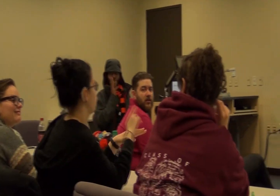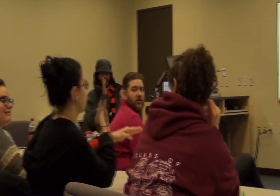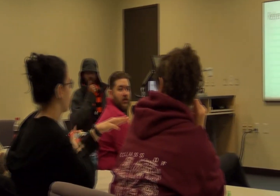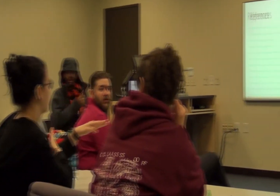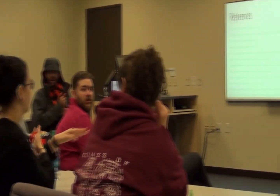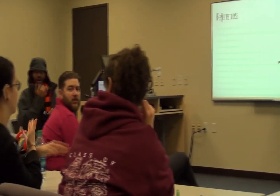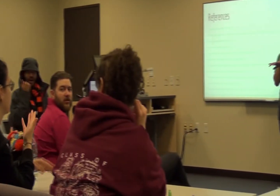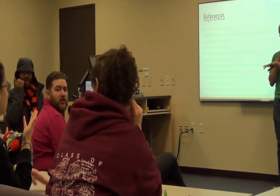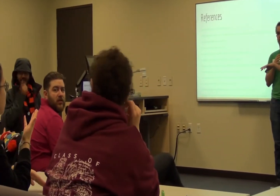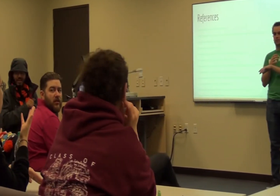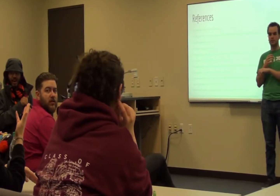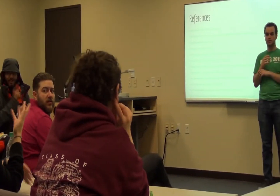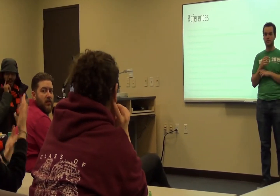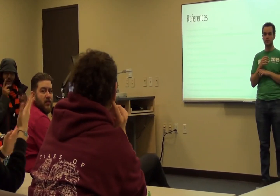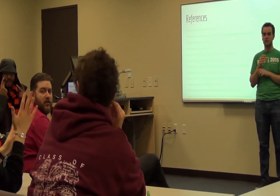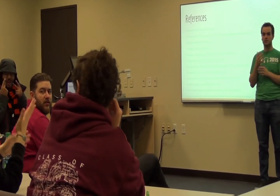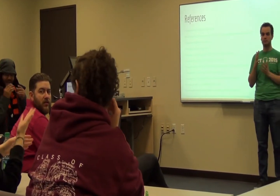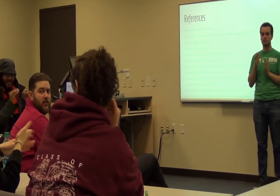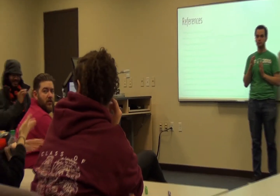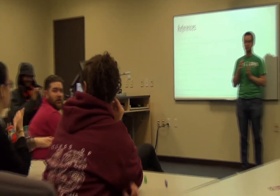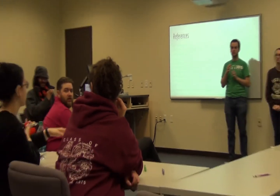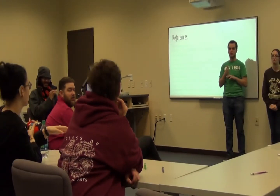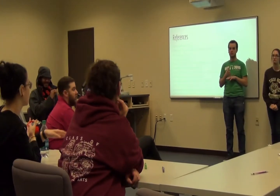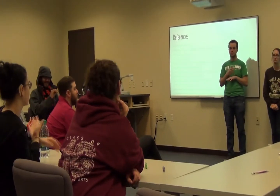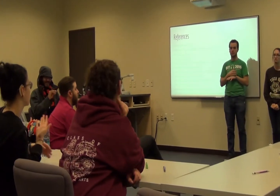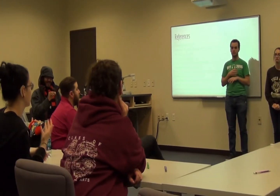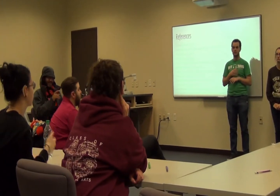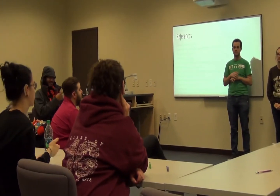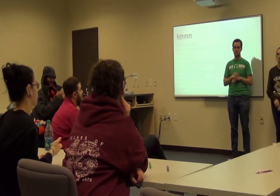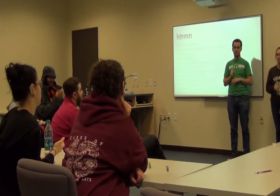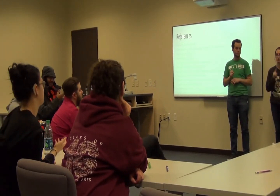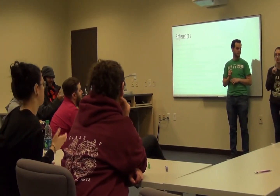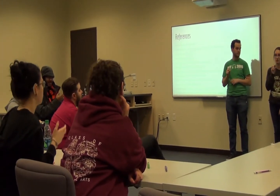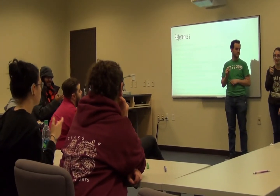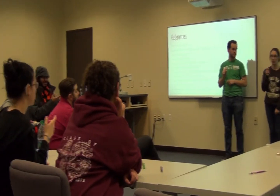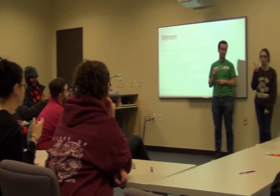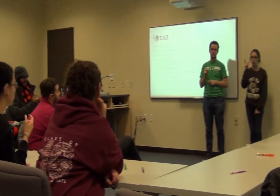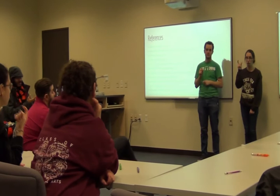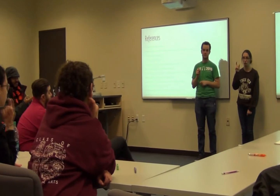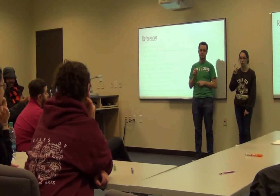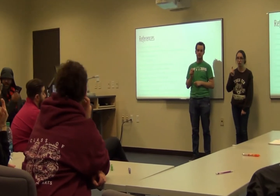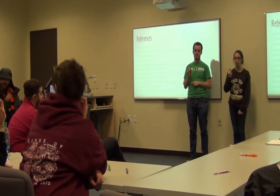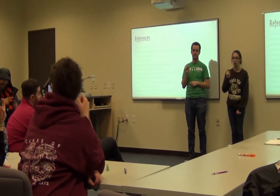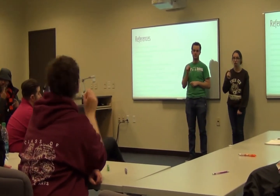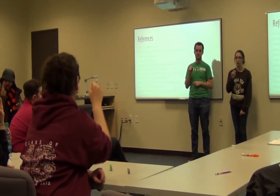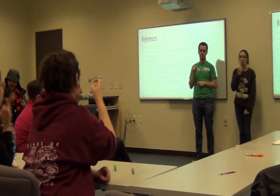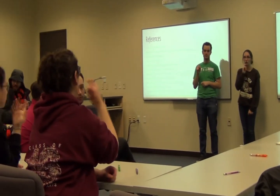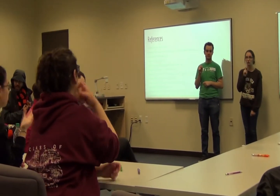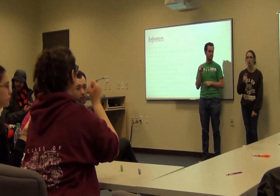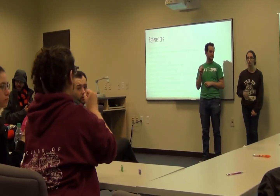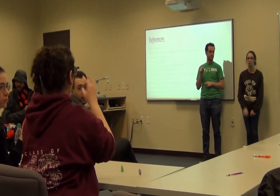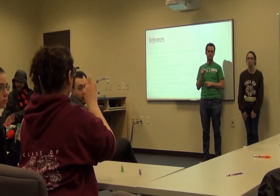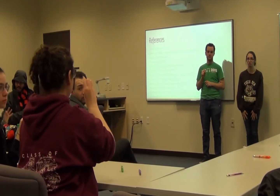And they're making it again, new and improved too. Oh, they already did make it again, they rebooted it. Sailor Moon? Oh, cool.